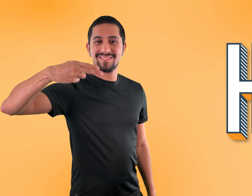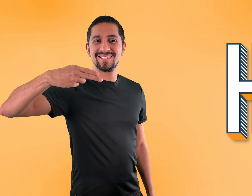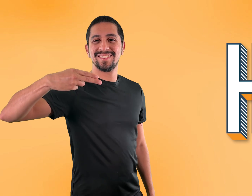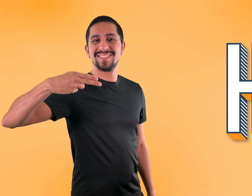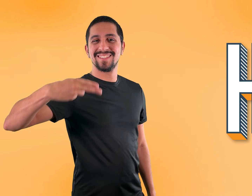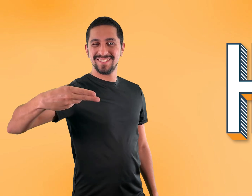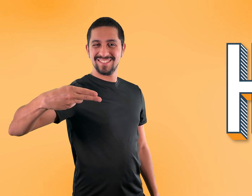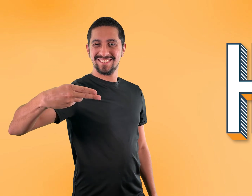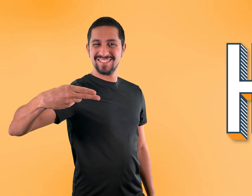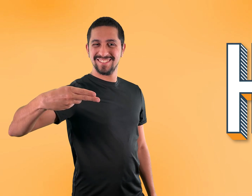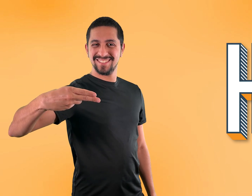facing you.